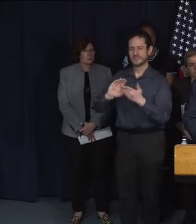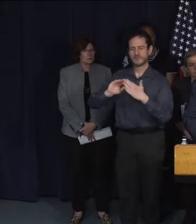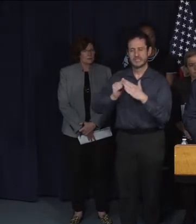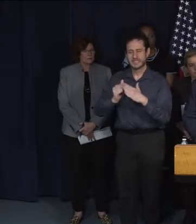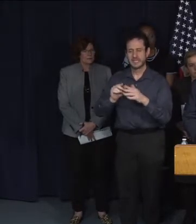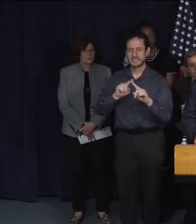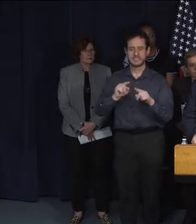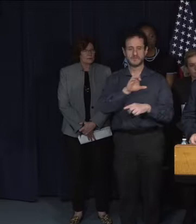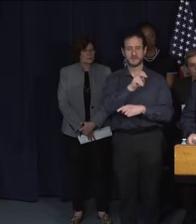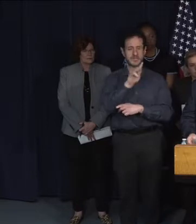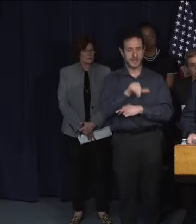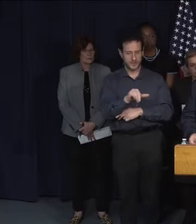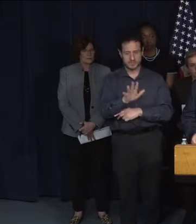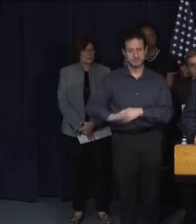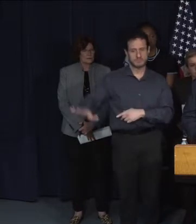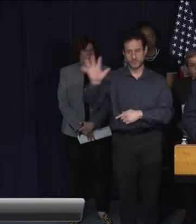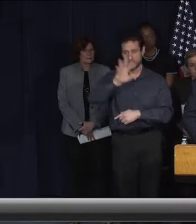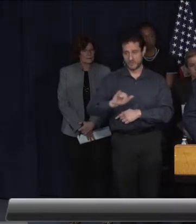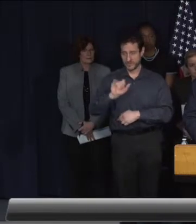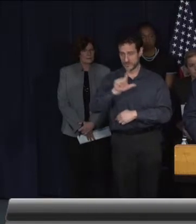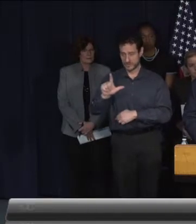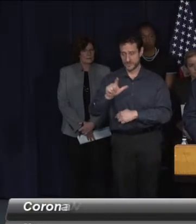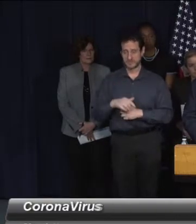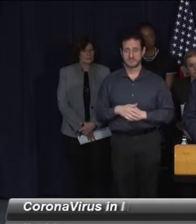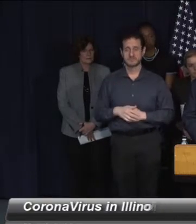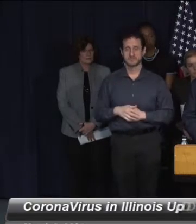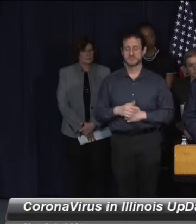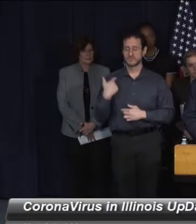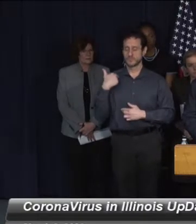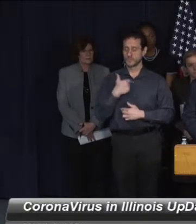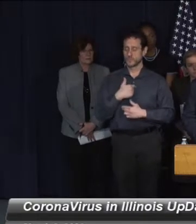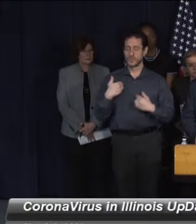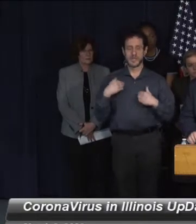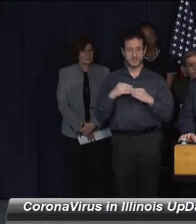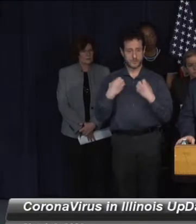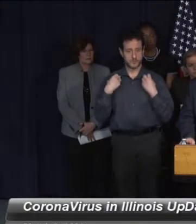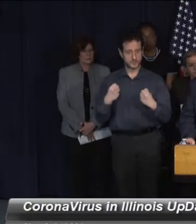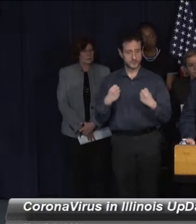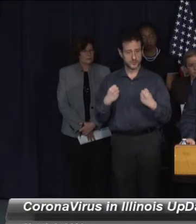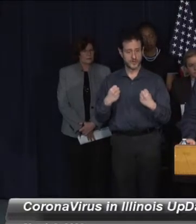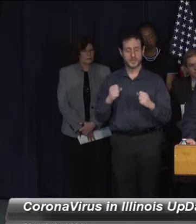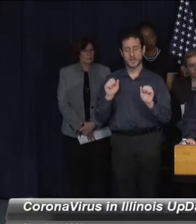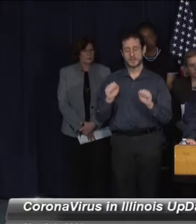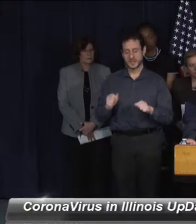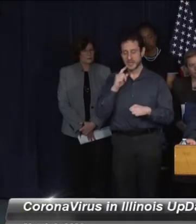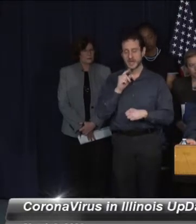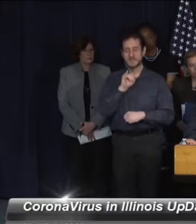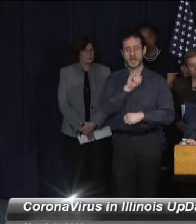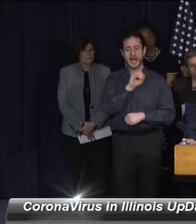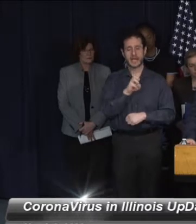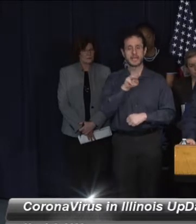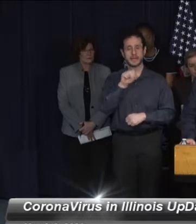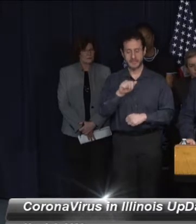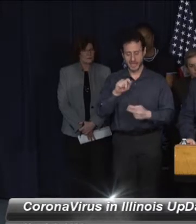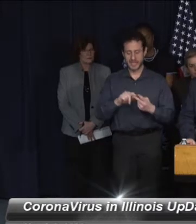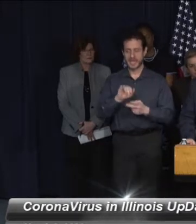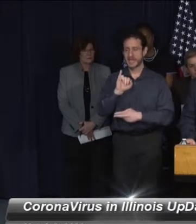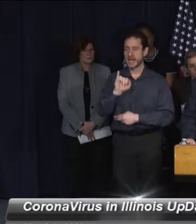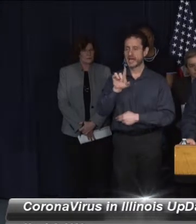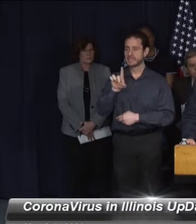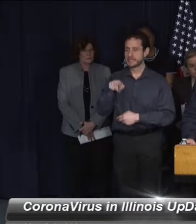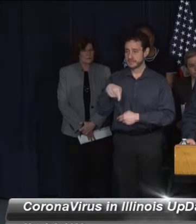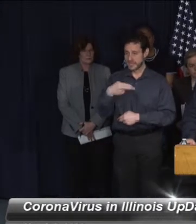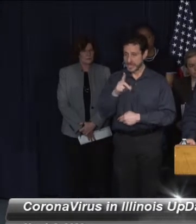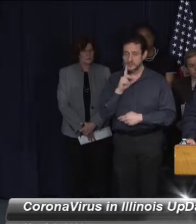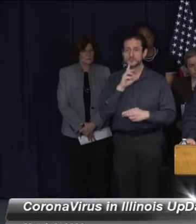counties across Illinois. It strengthens the ability of IEMA and IDPH to coordinate state